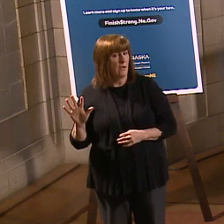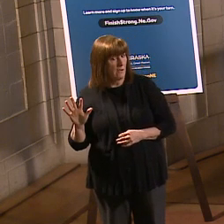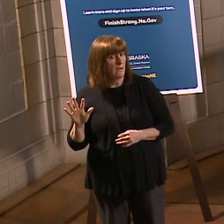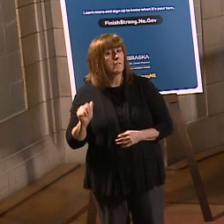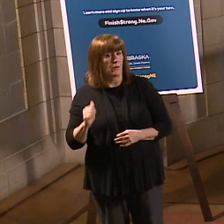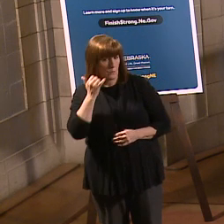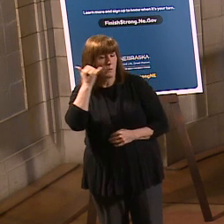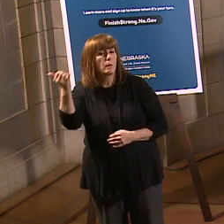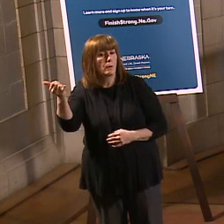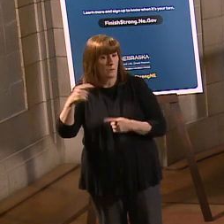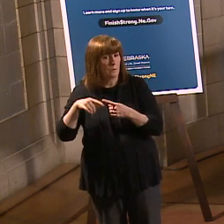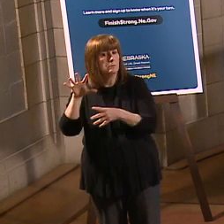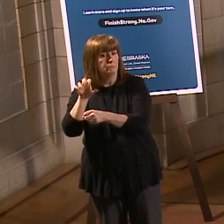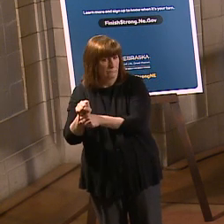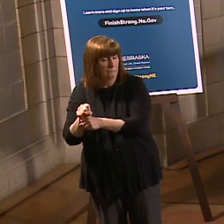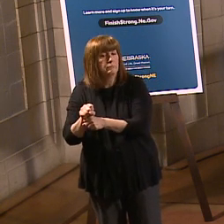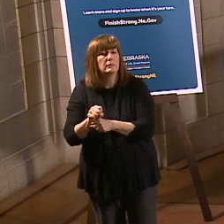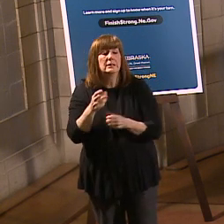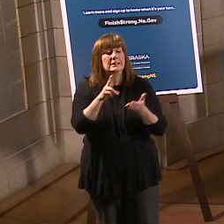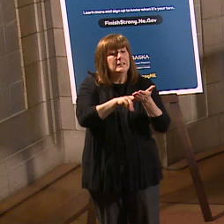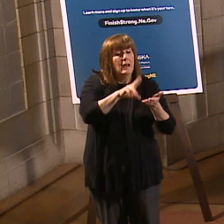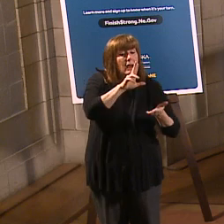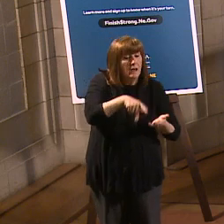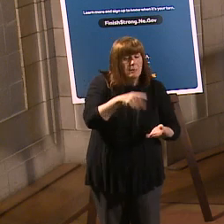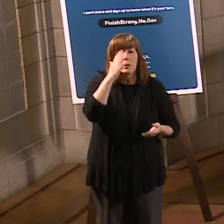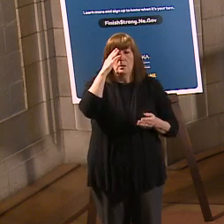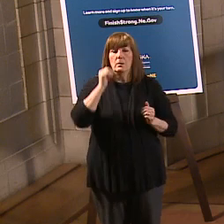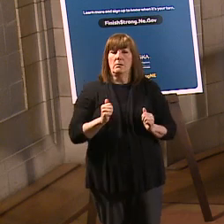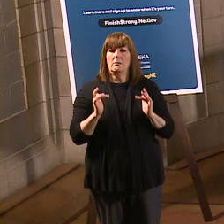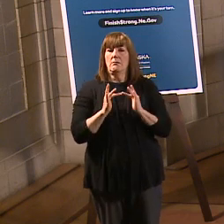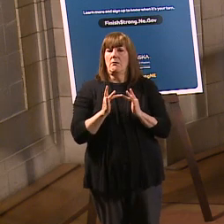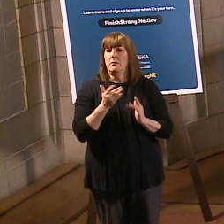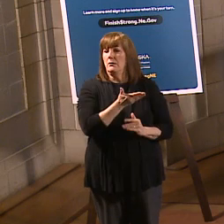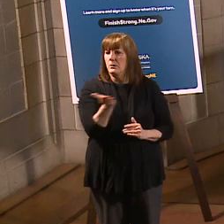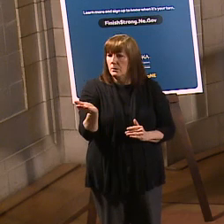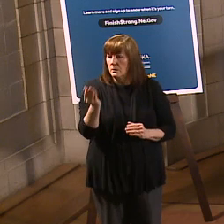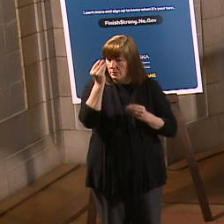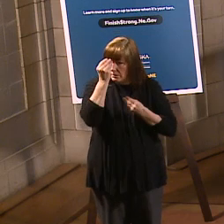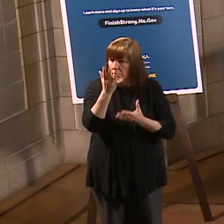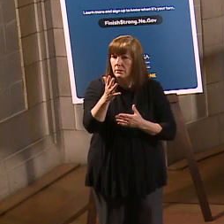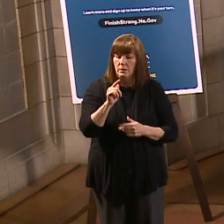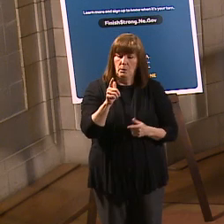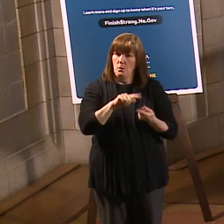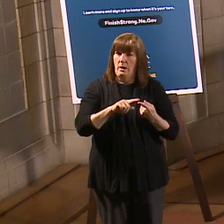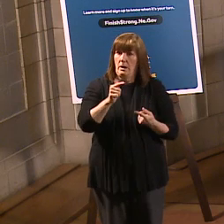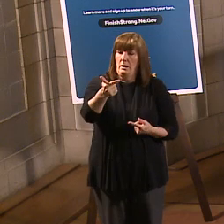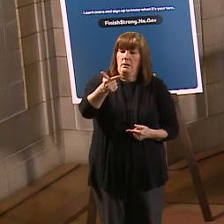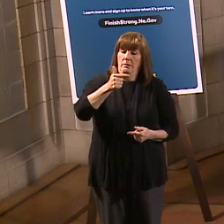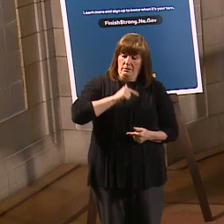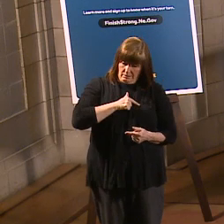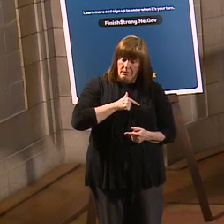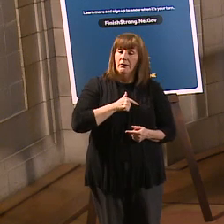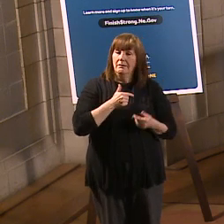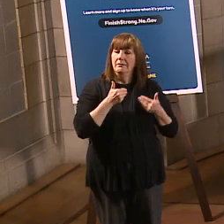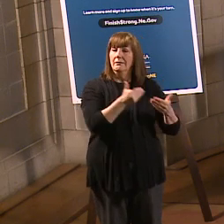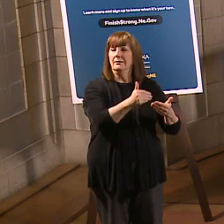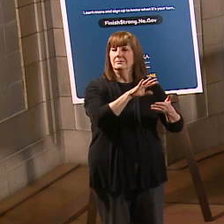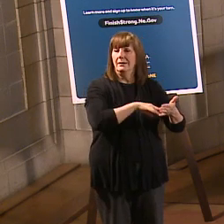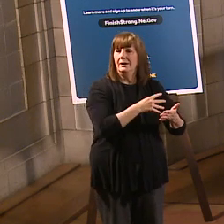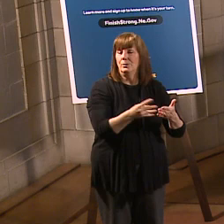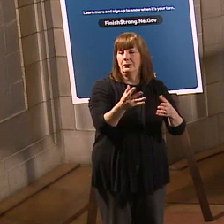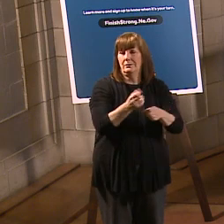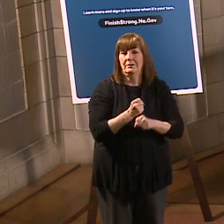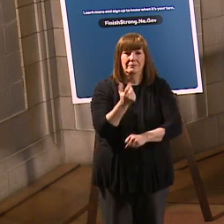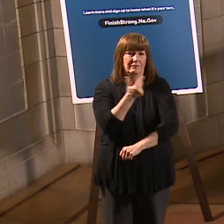833-998-2275. So when you sign up, that's how we'll know to be able to contact you, to let you know about your turn, to be able to get scheduled and get a